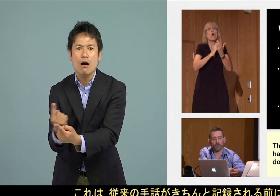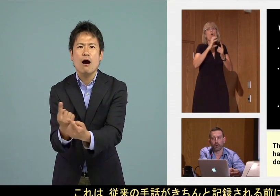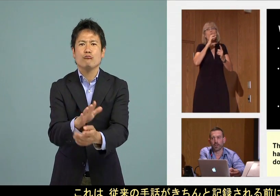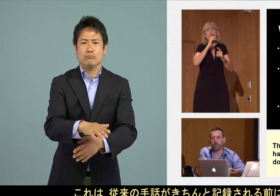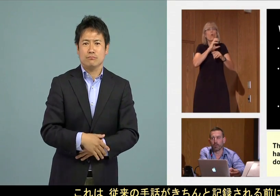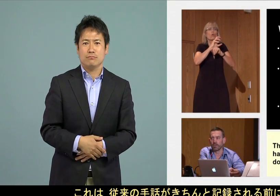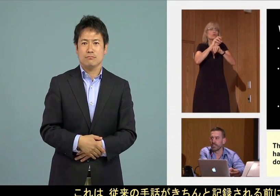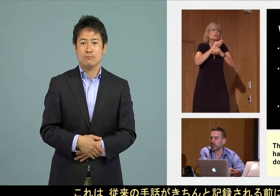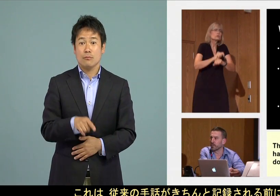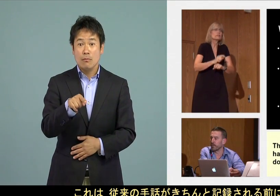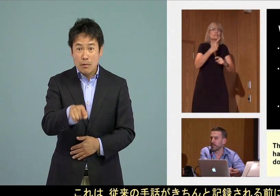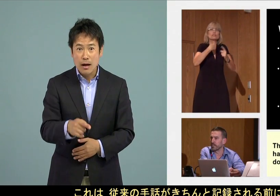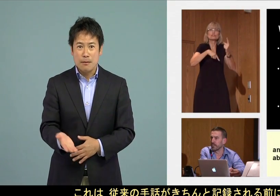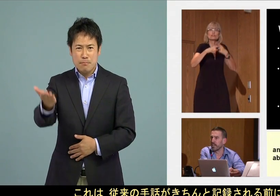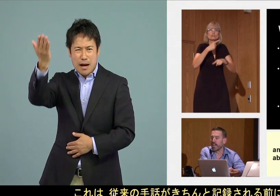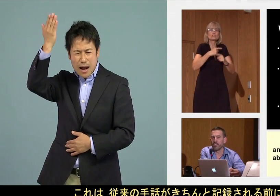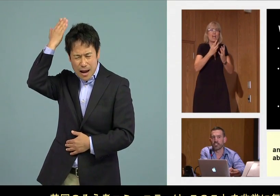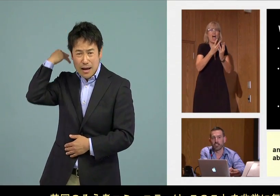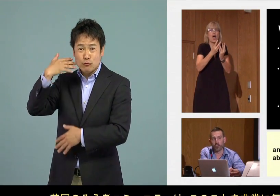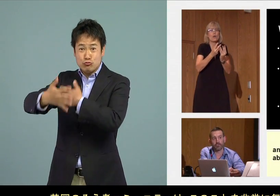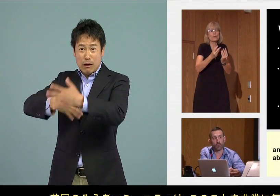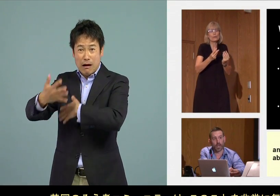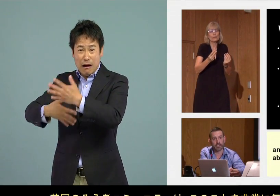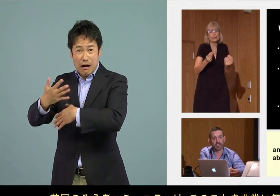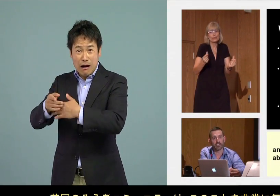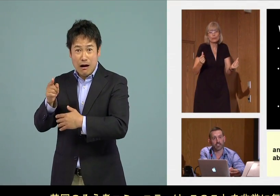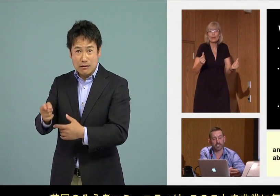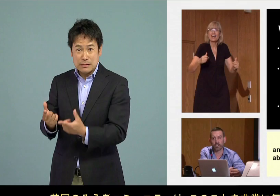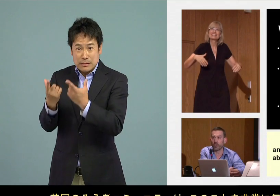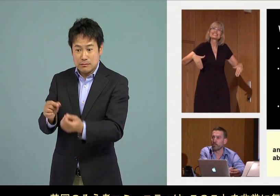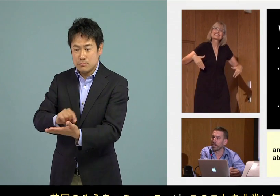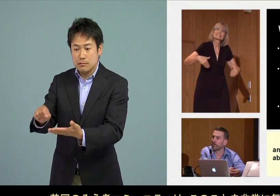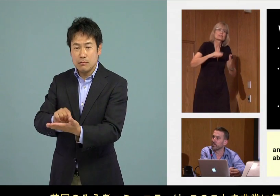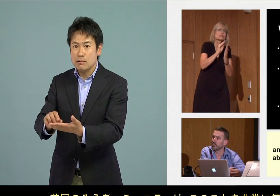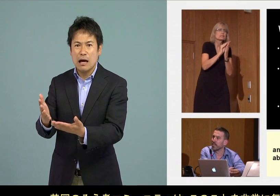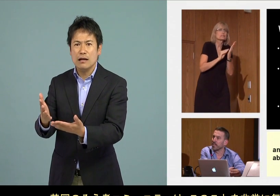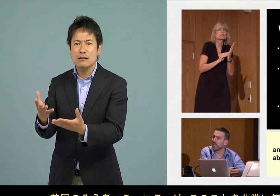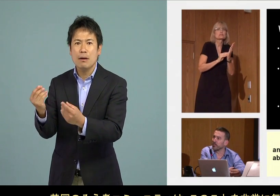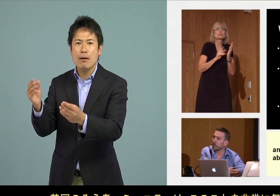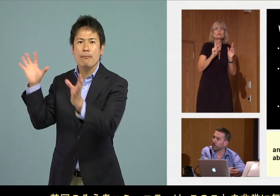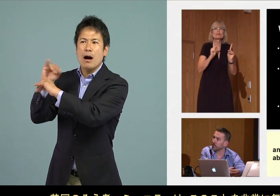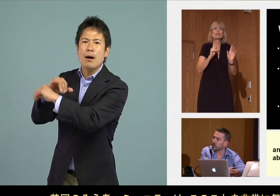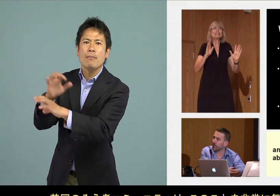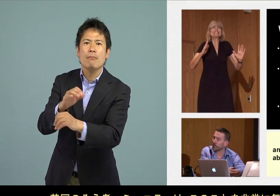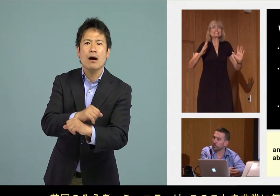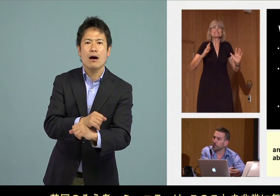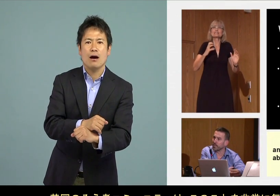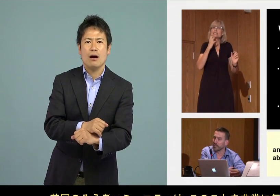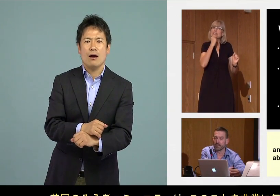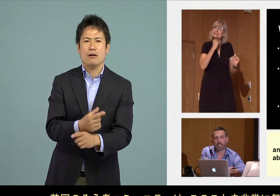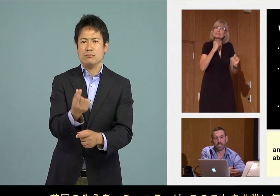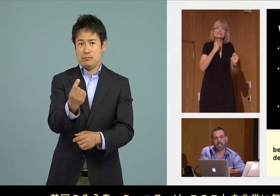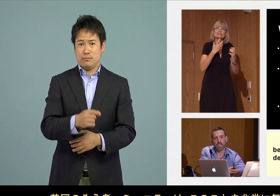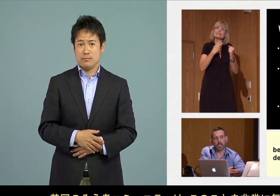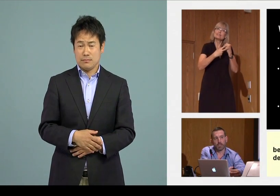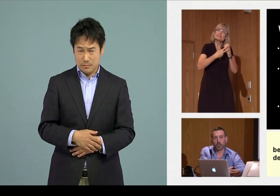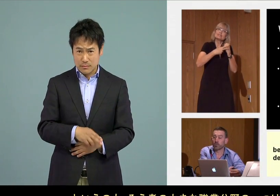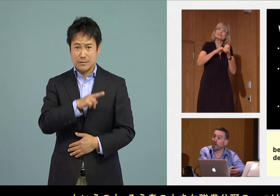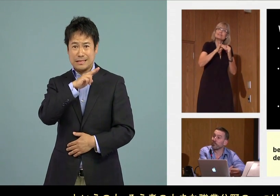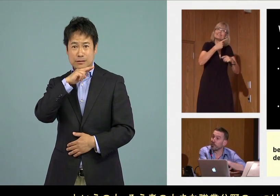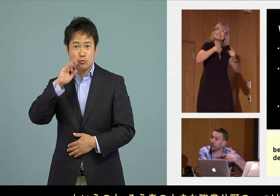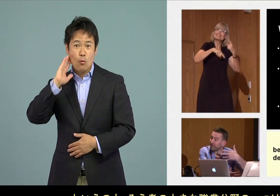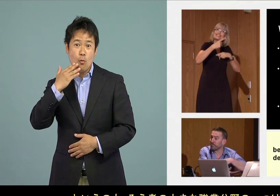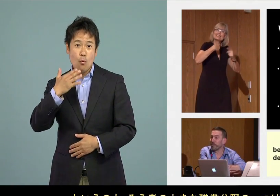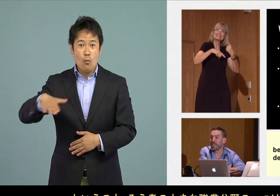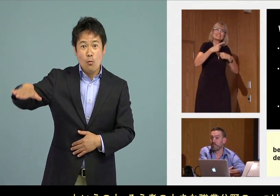lost before they're properly documented. And there's a lot of awareness and concern about this in the British deaf community, because